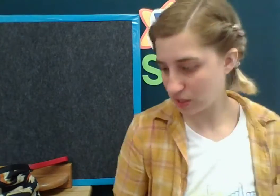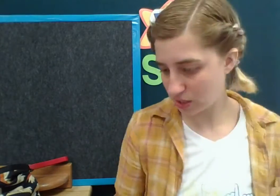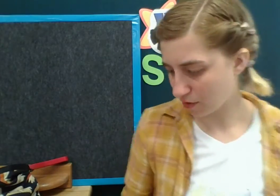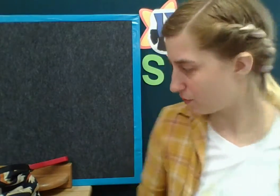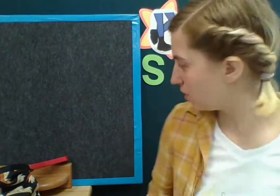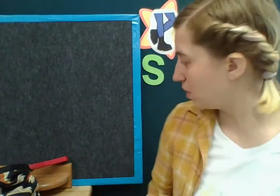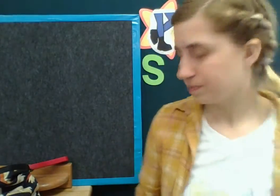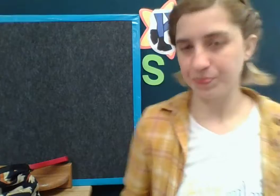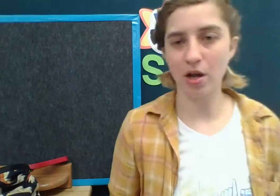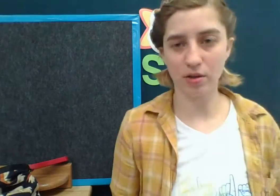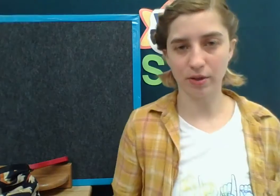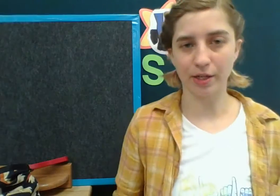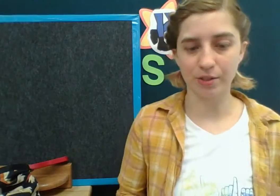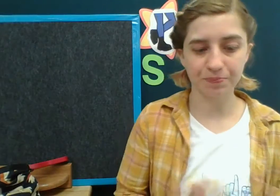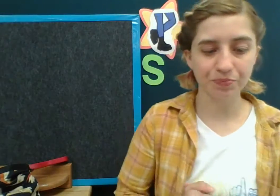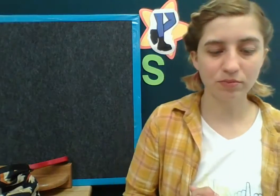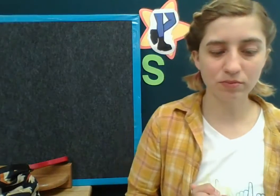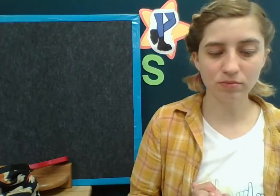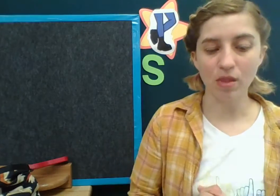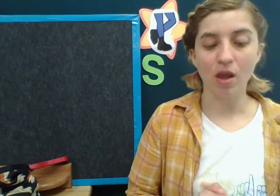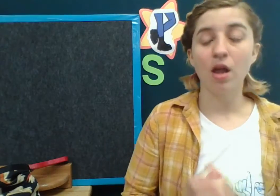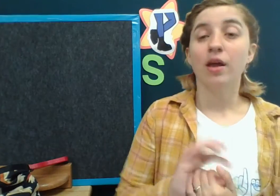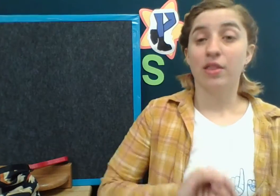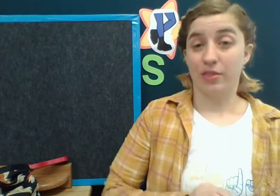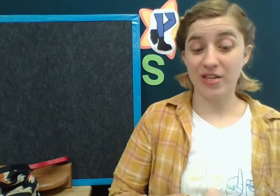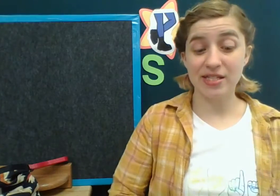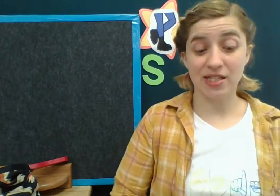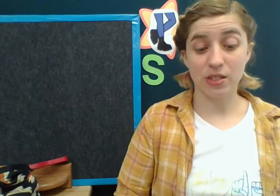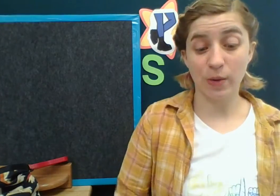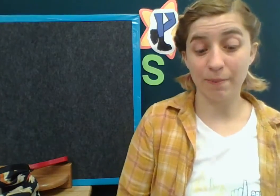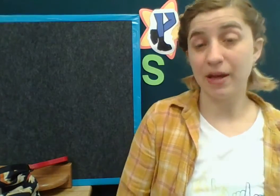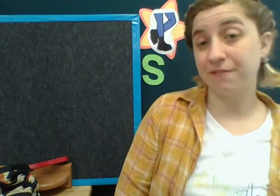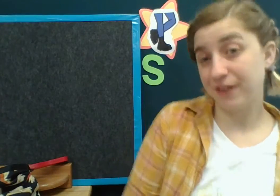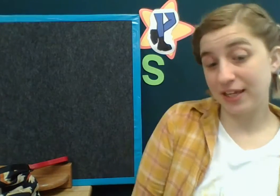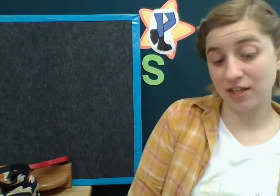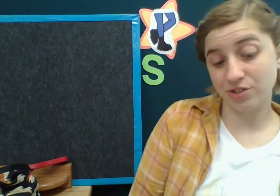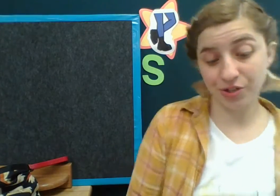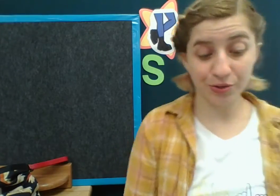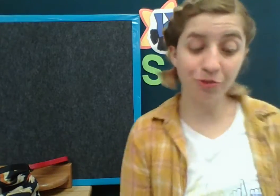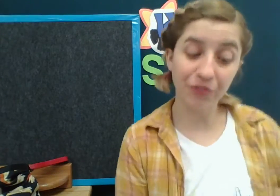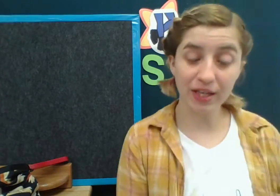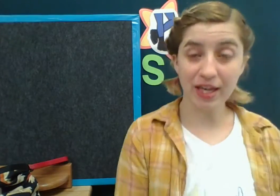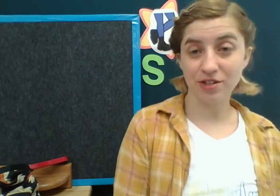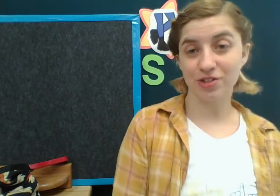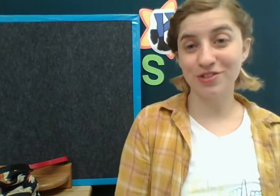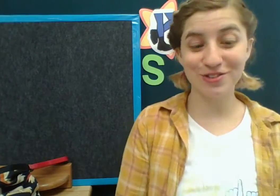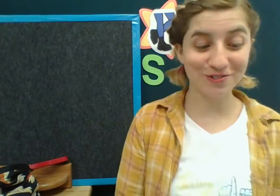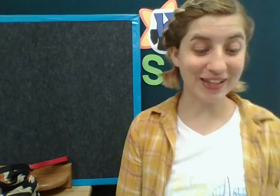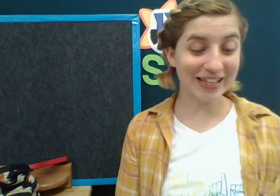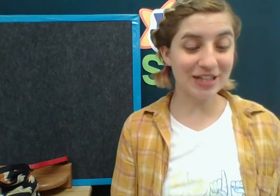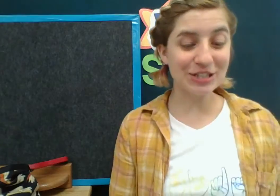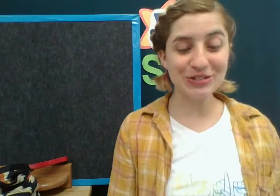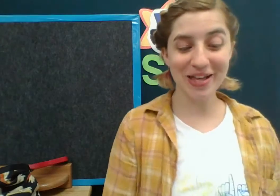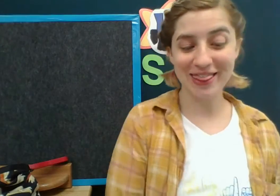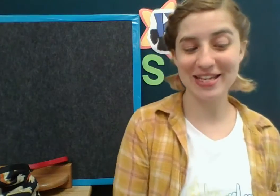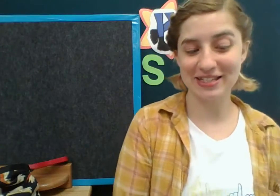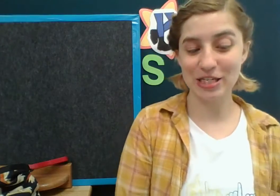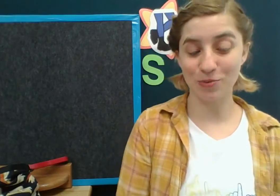fun stuff. All right. This is what my feet can do, feet can do, feet can do. This is what